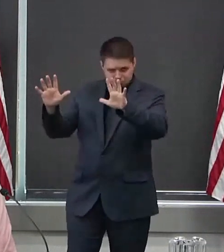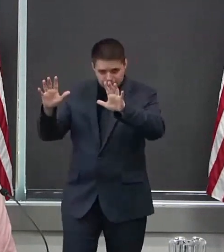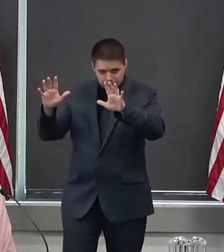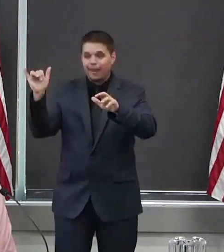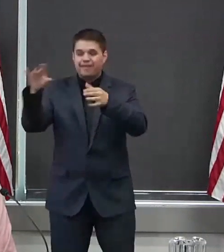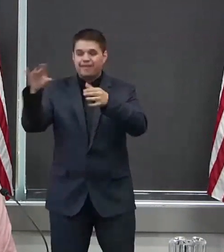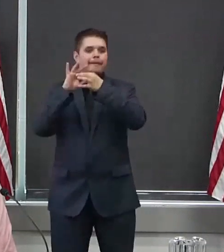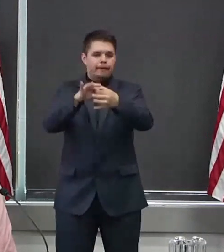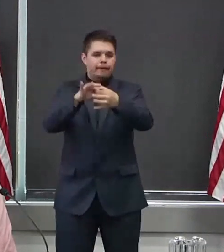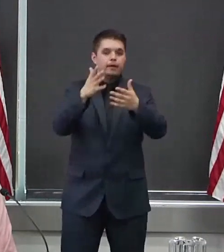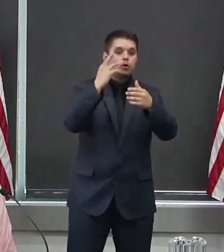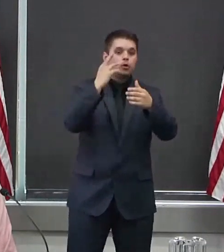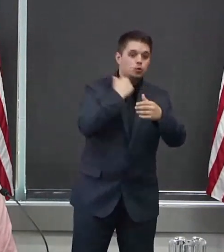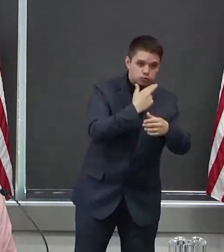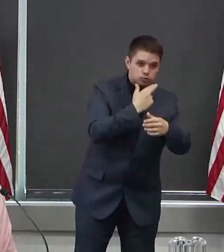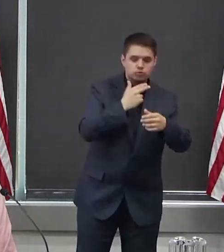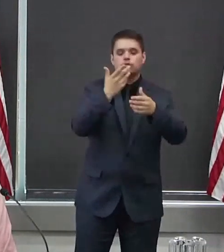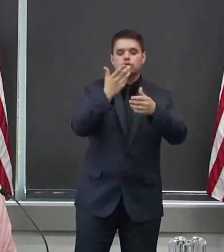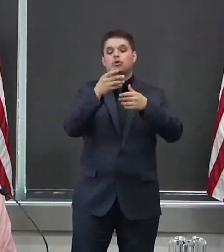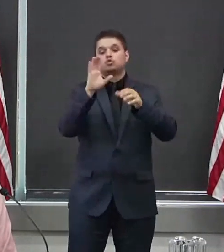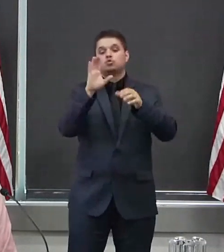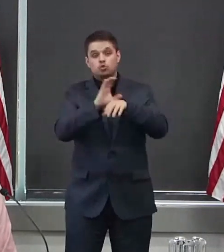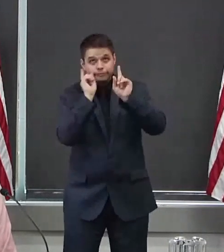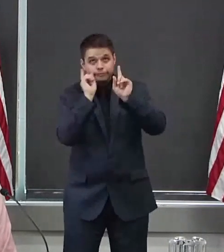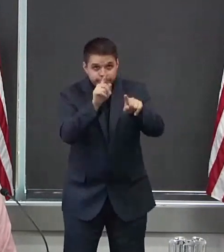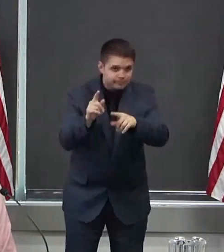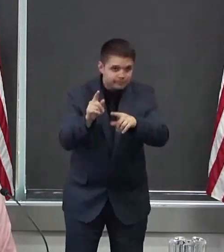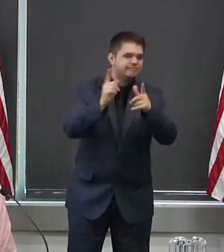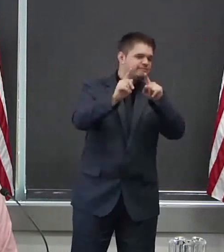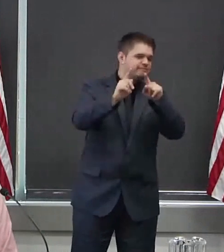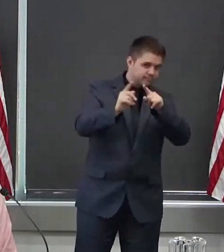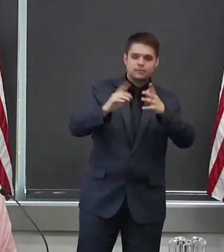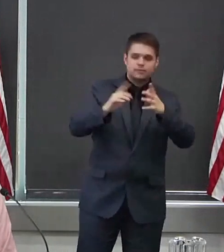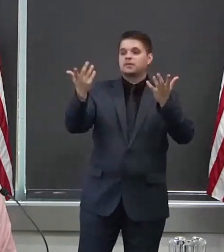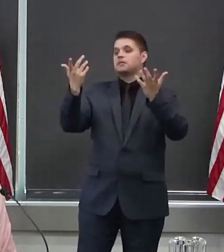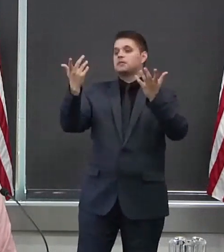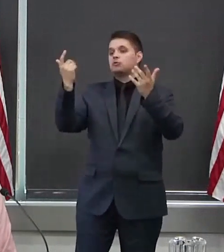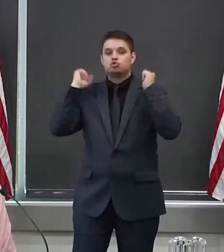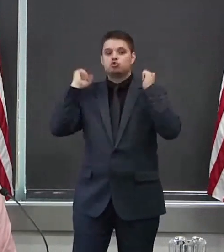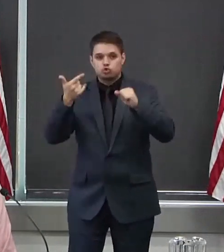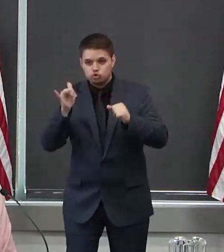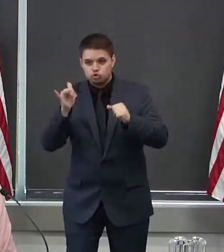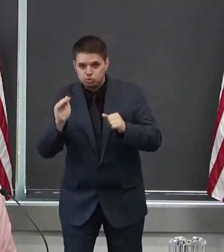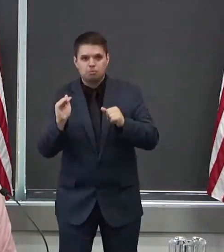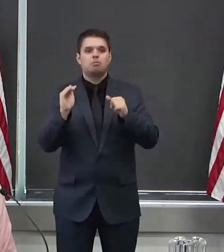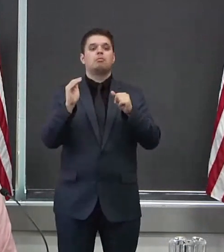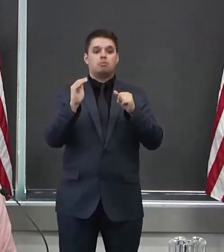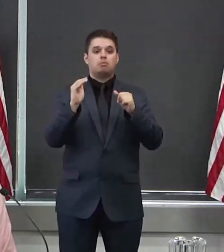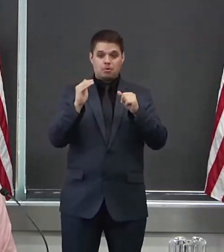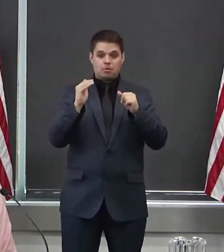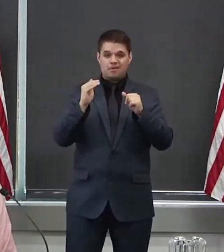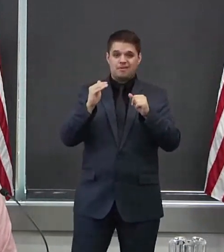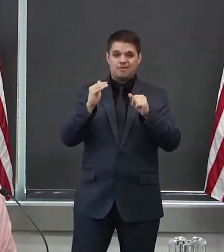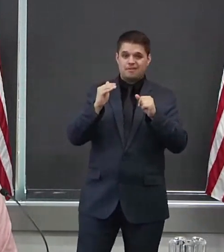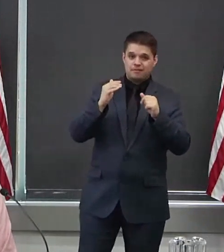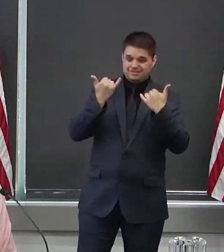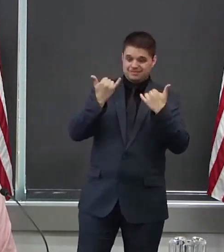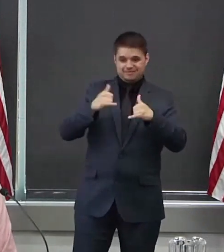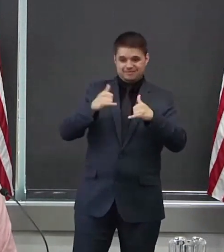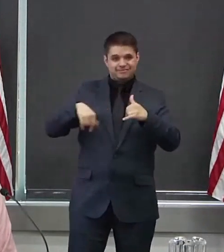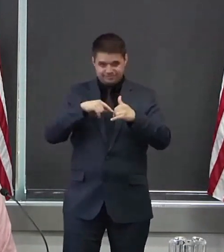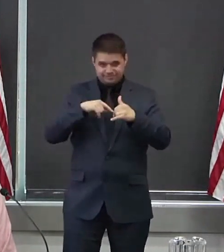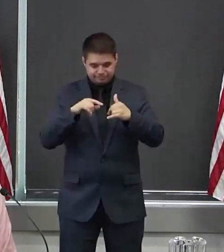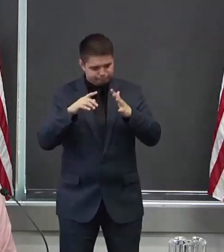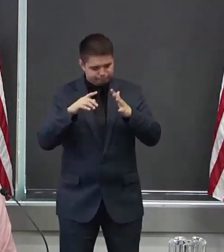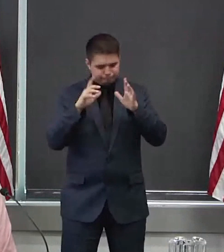faith-based gatherings, other gatherings, where we will make recommendations, requirements that physical distancing is maintained, and they